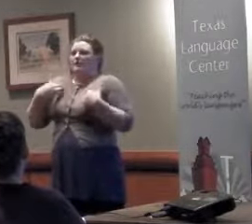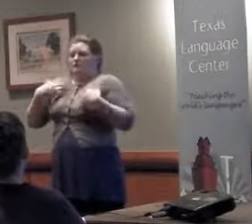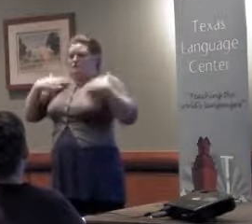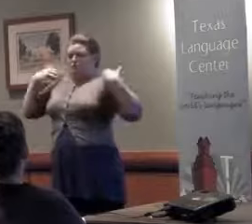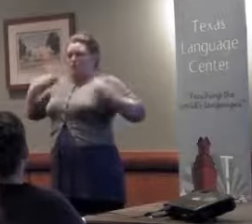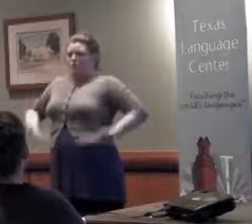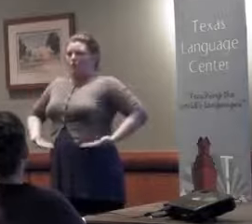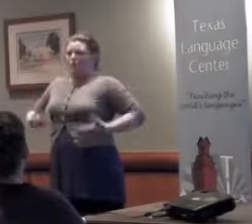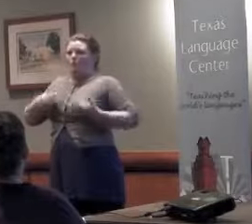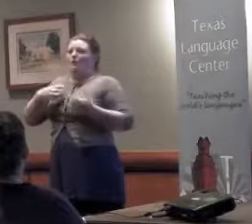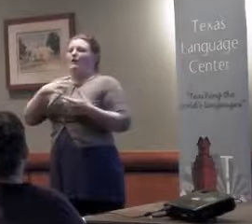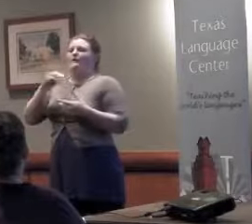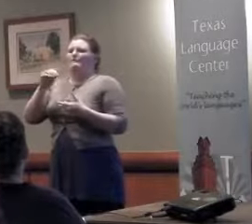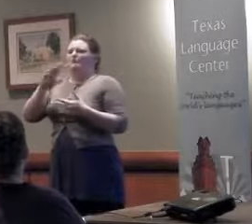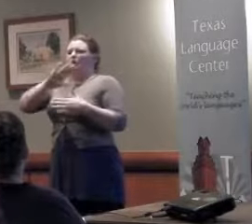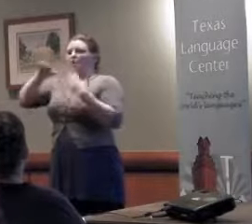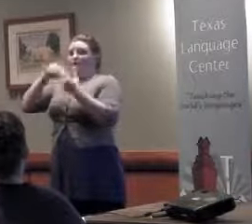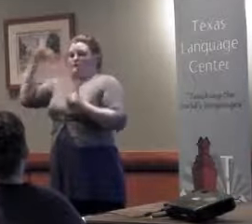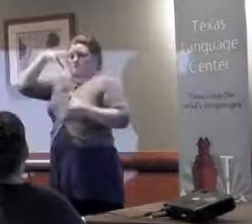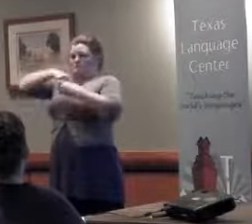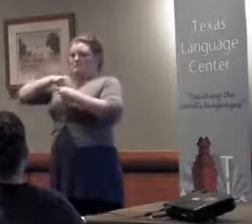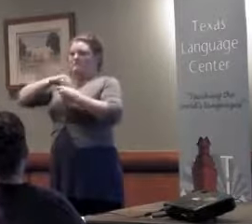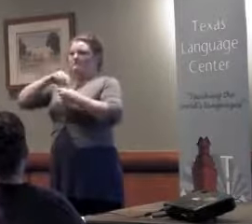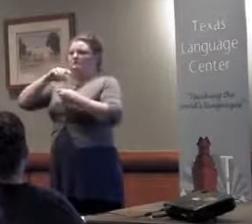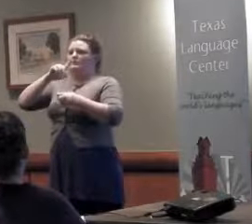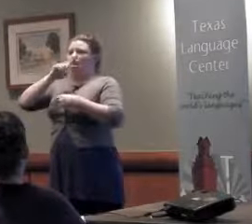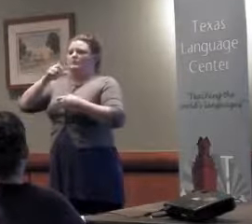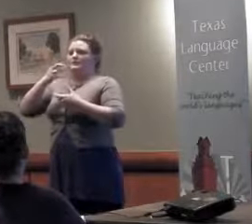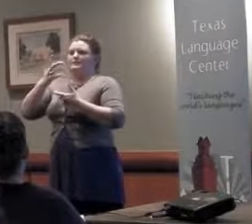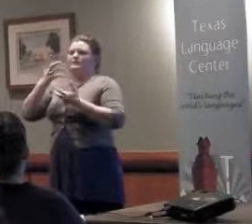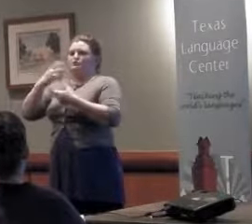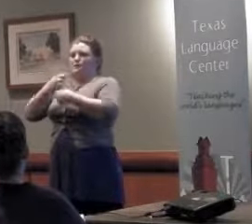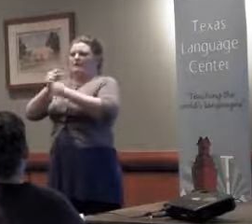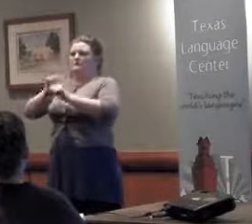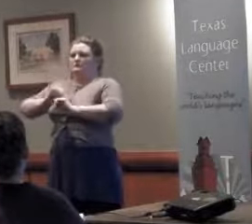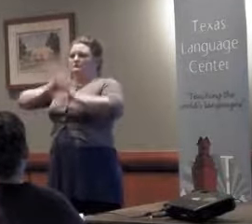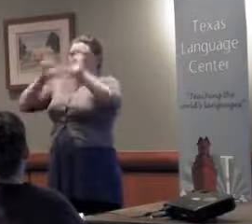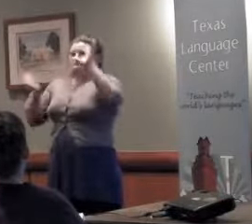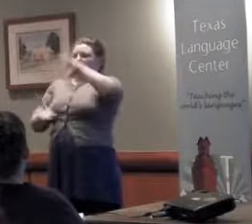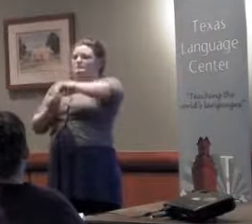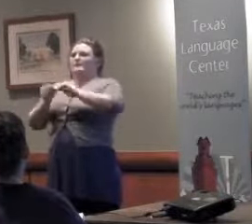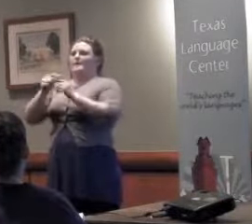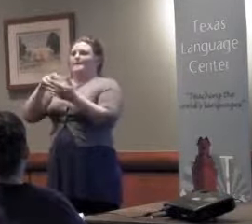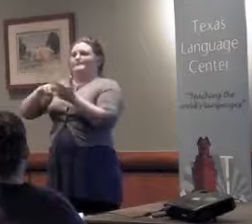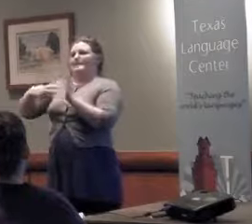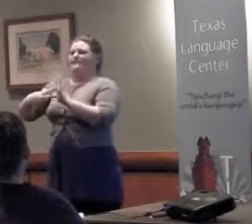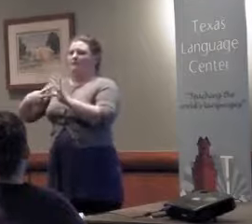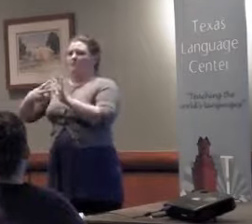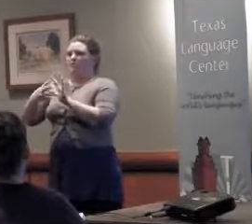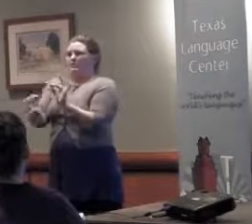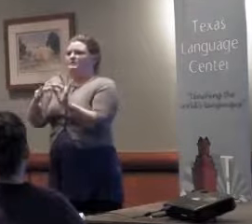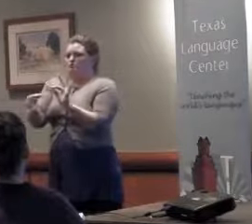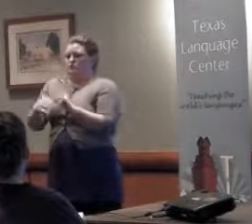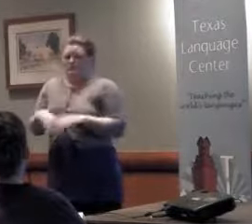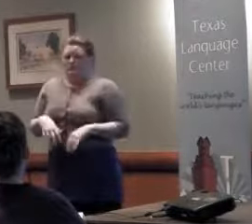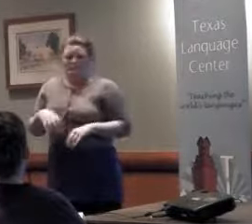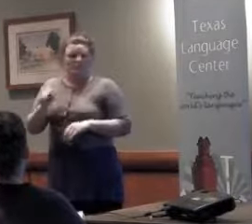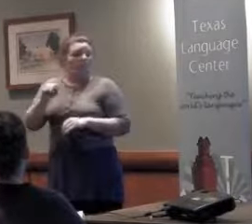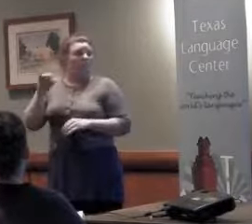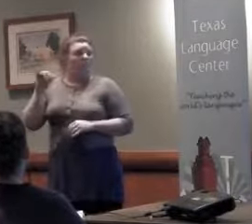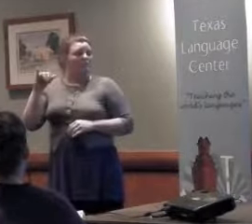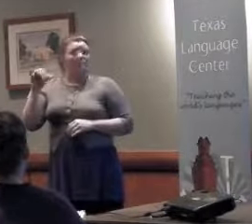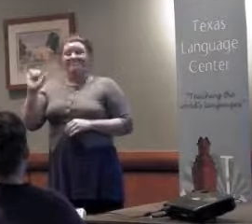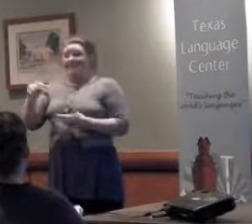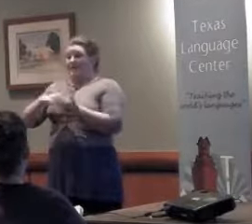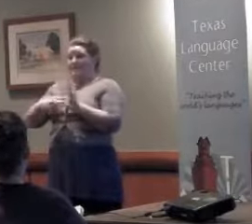torso. And all of that together kind of creates the meaningful message. So